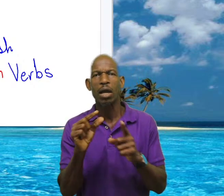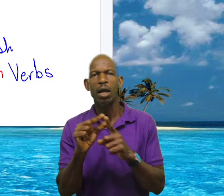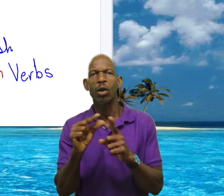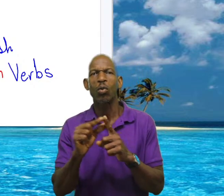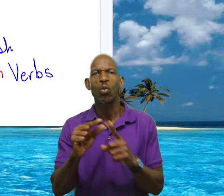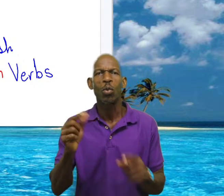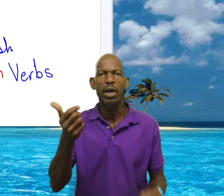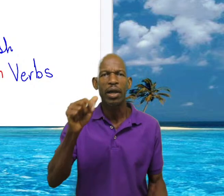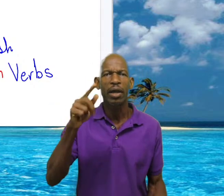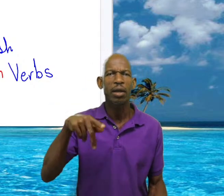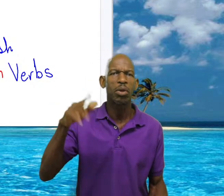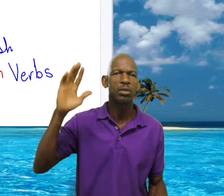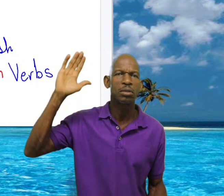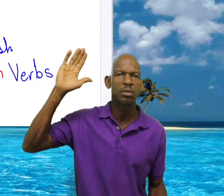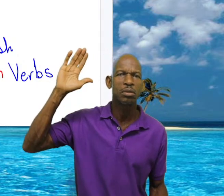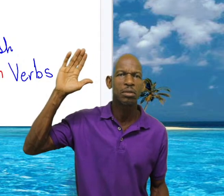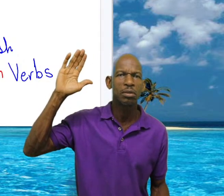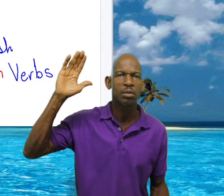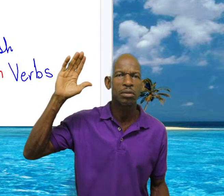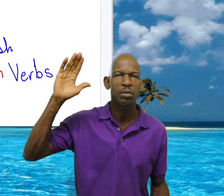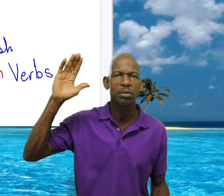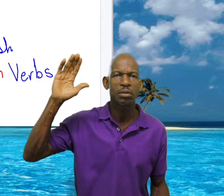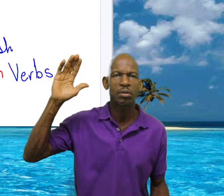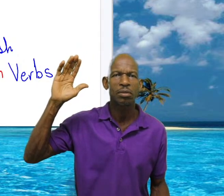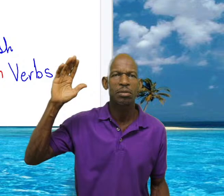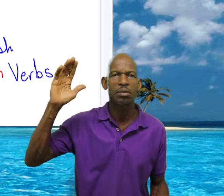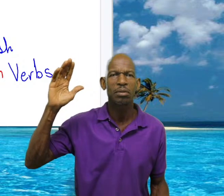action word, a verb. Anybody can give me a verb?